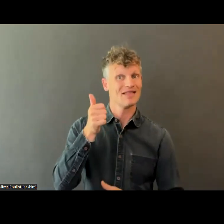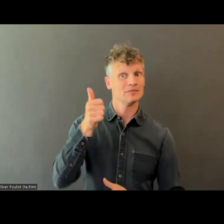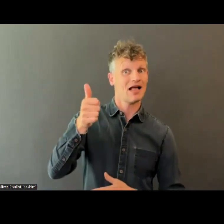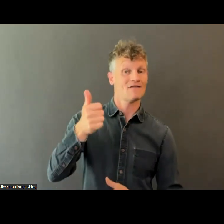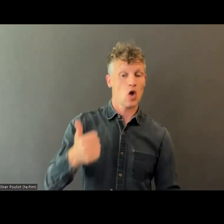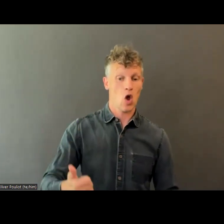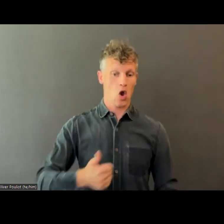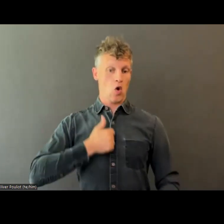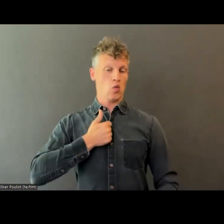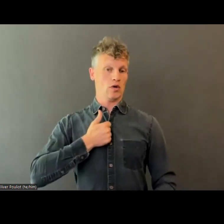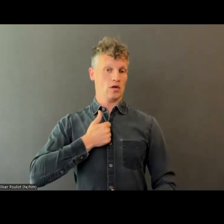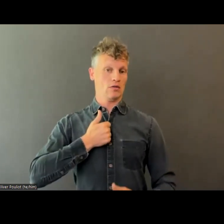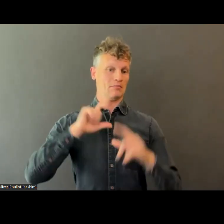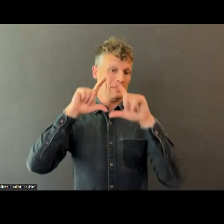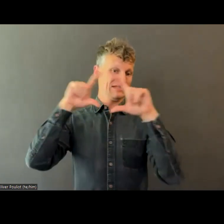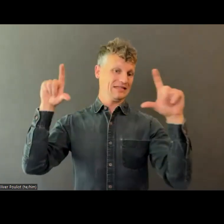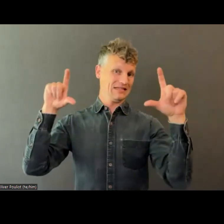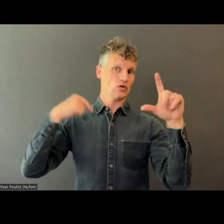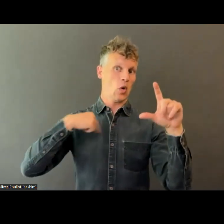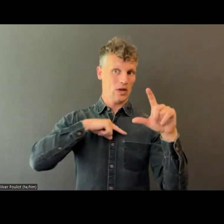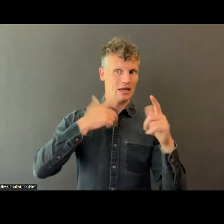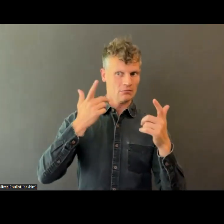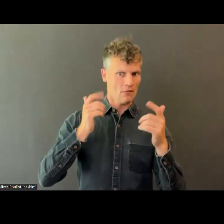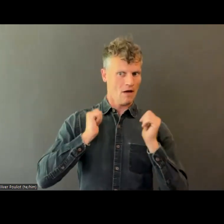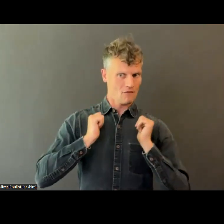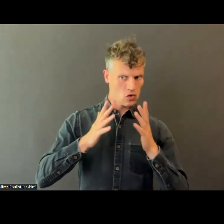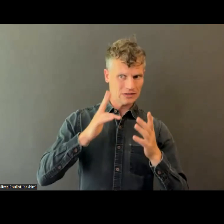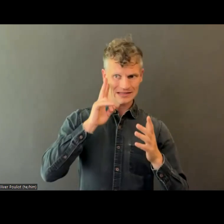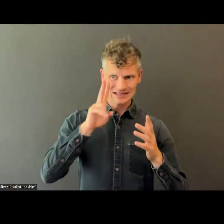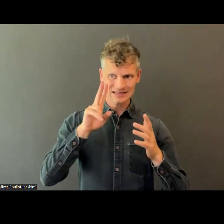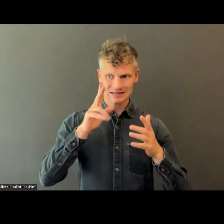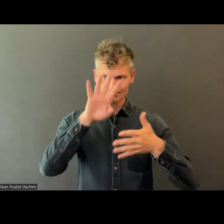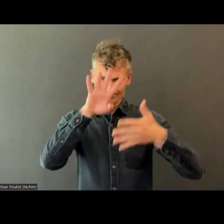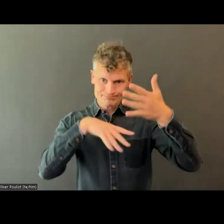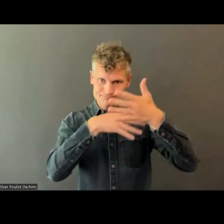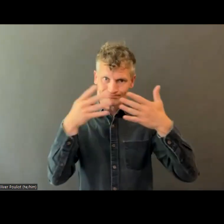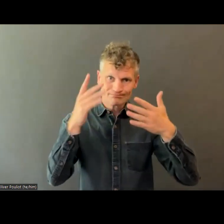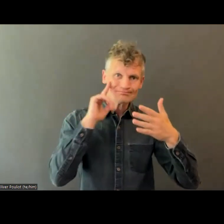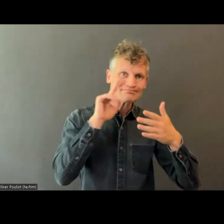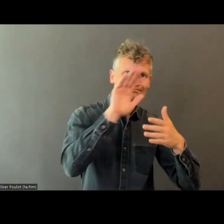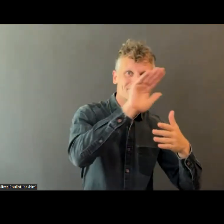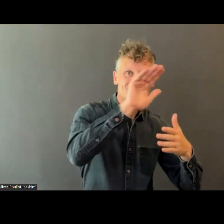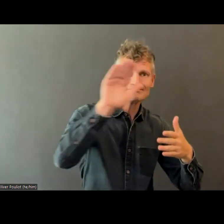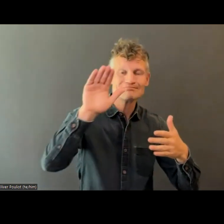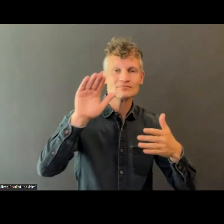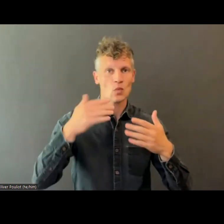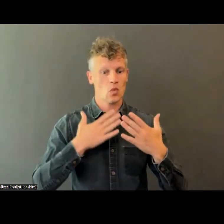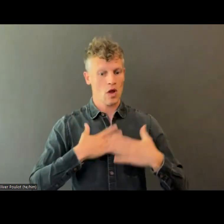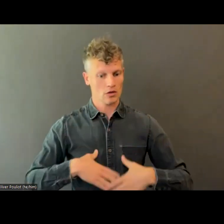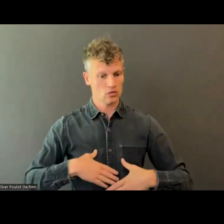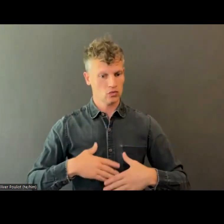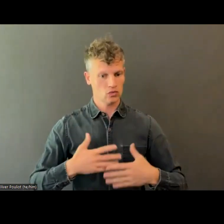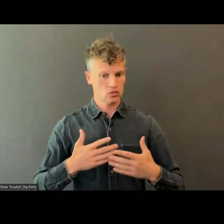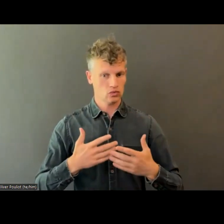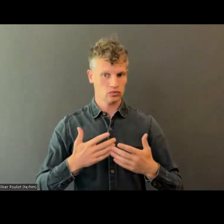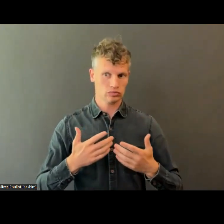that we are thinking to be inclusive of people within our organizations and externally,